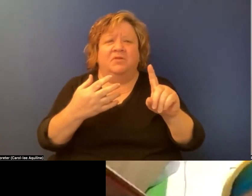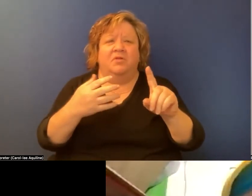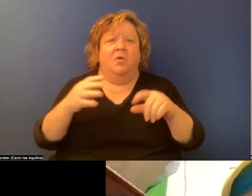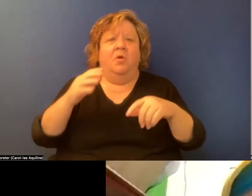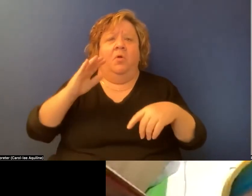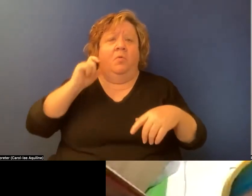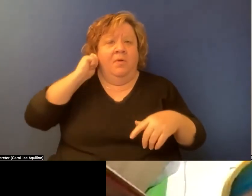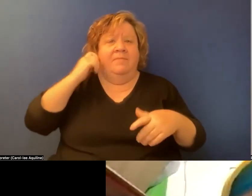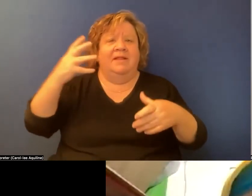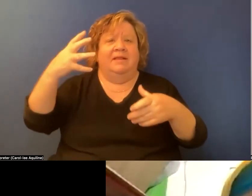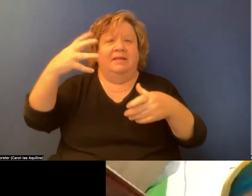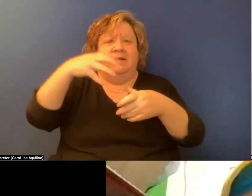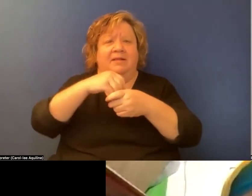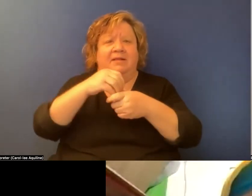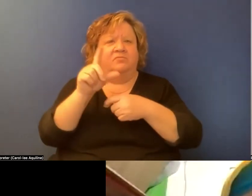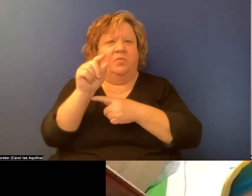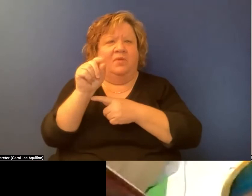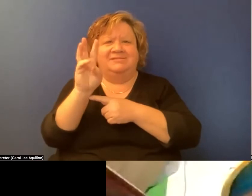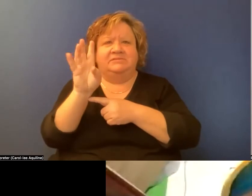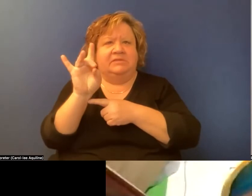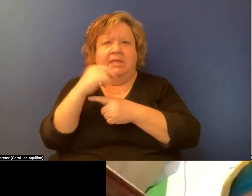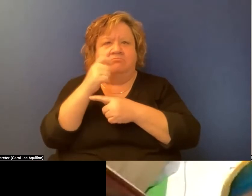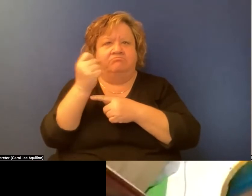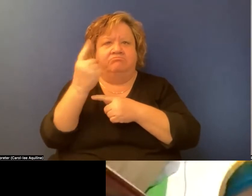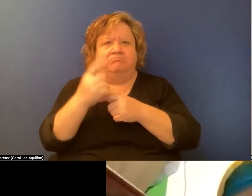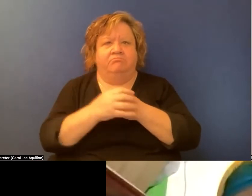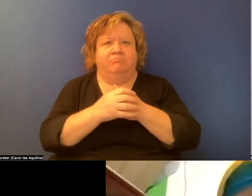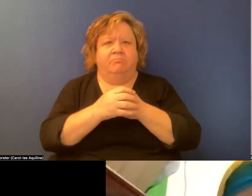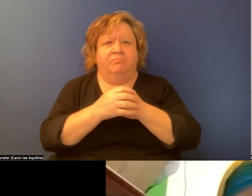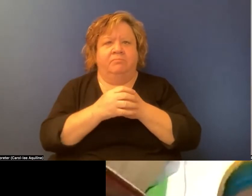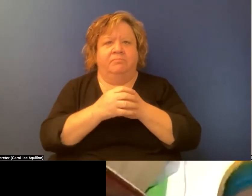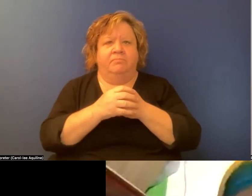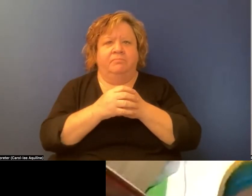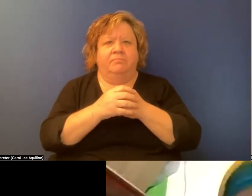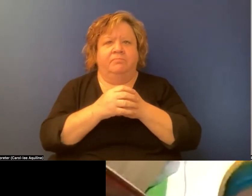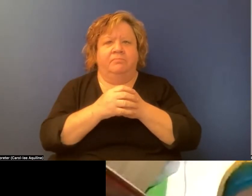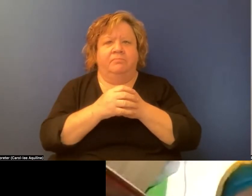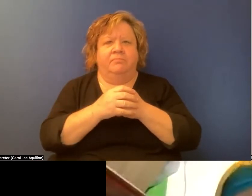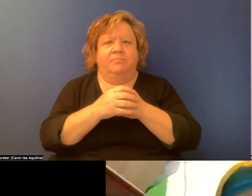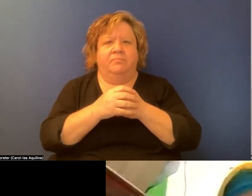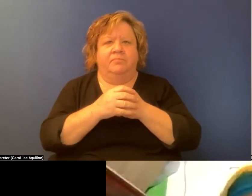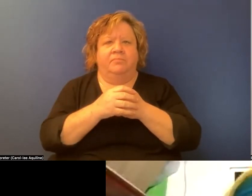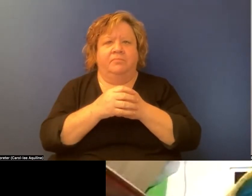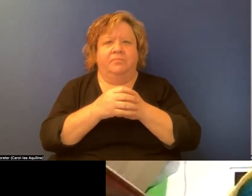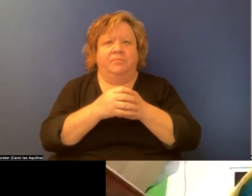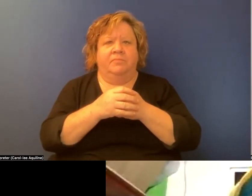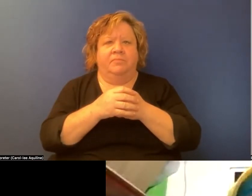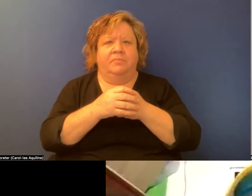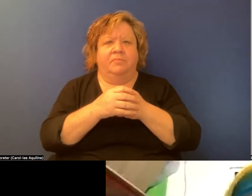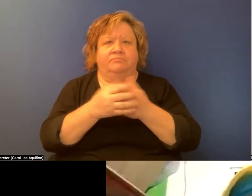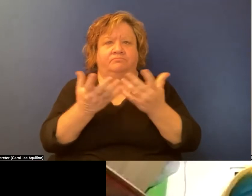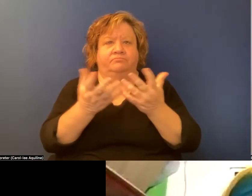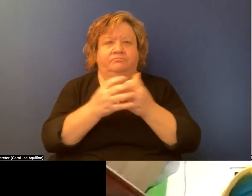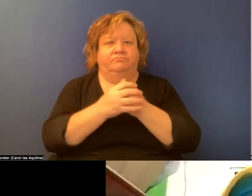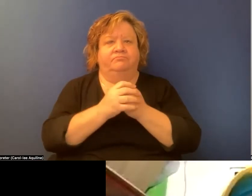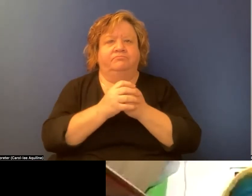in our work of including of enhancing disability inclusion in climate action, we are